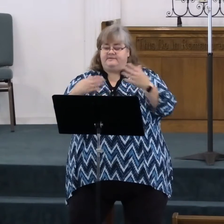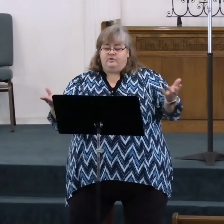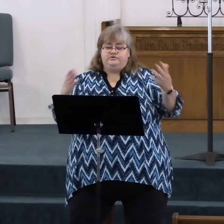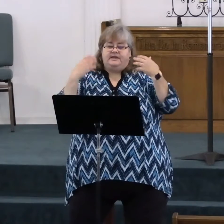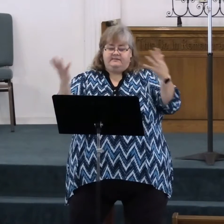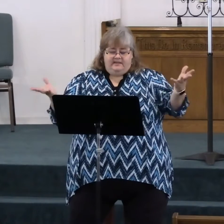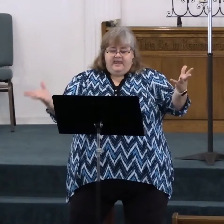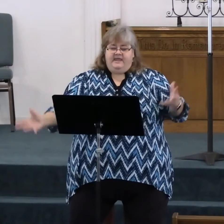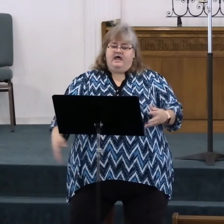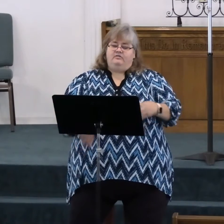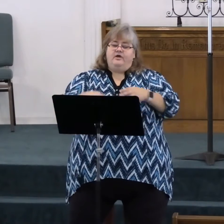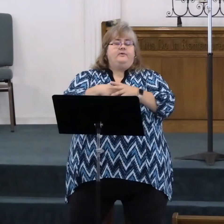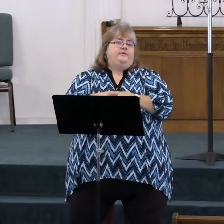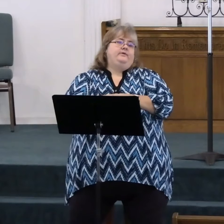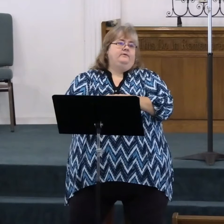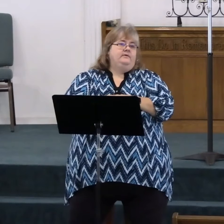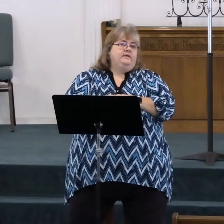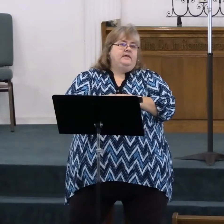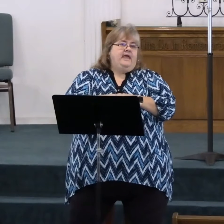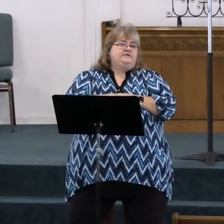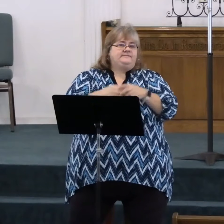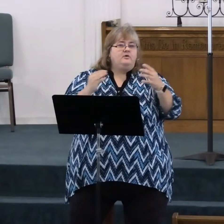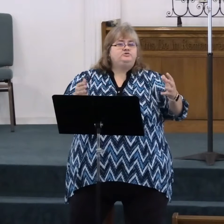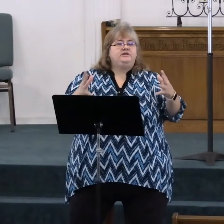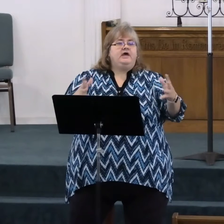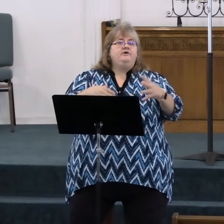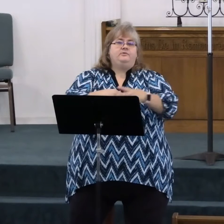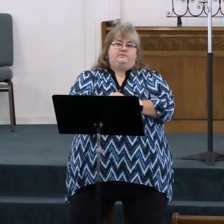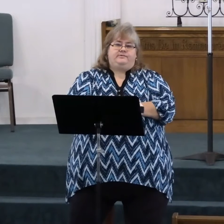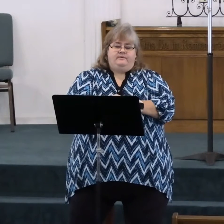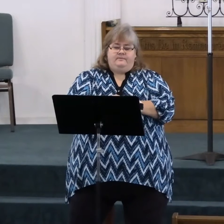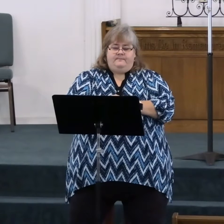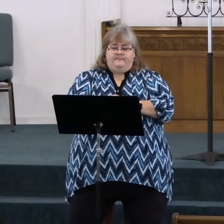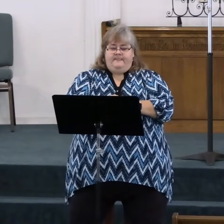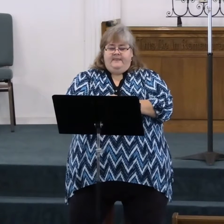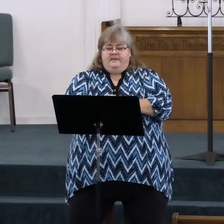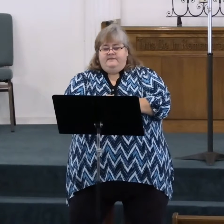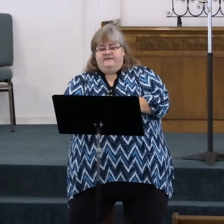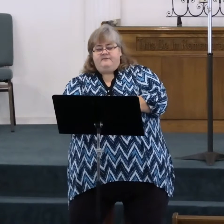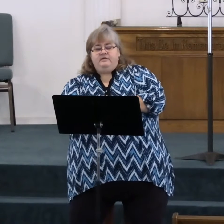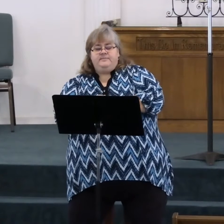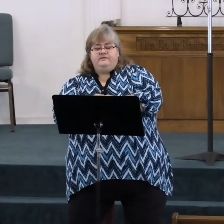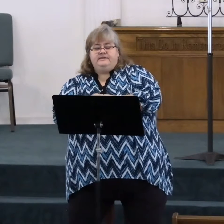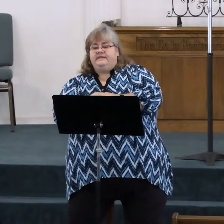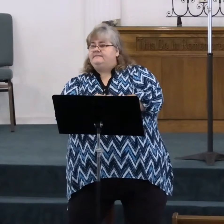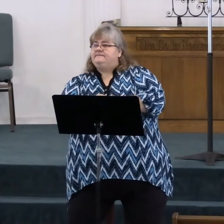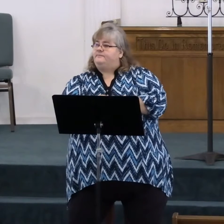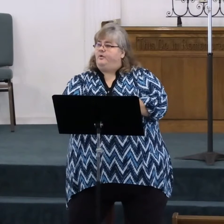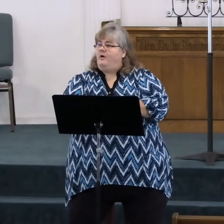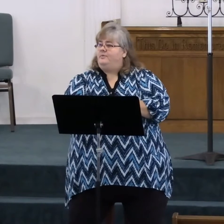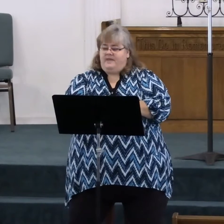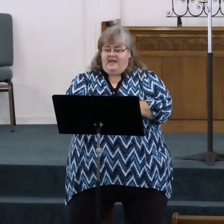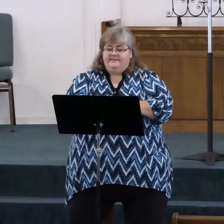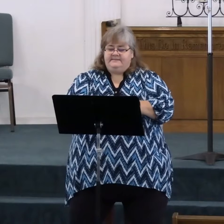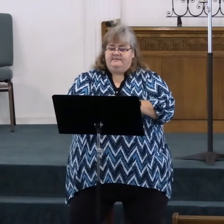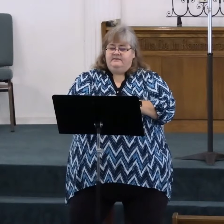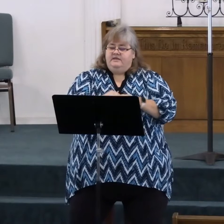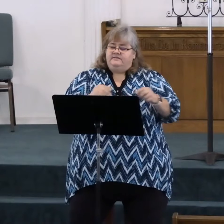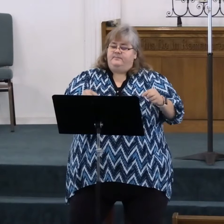search, and I learn. And so should others. The availability isn't the problem, guys. The